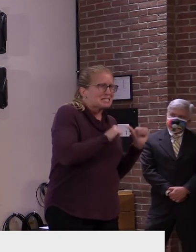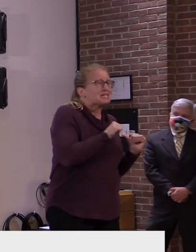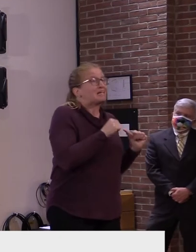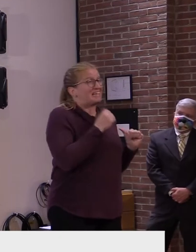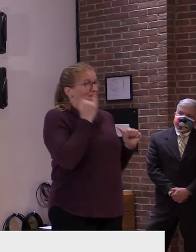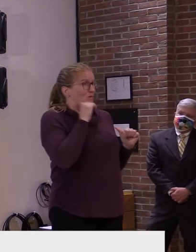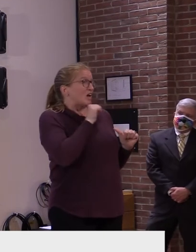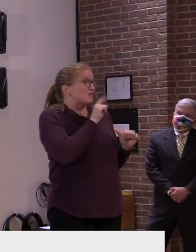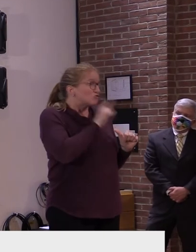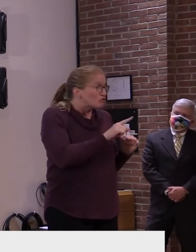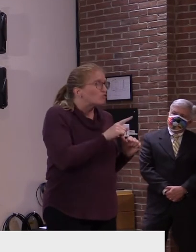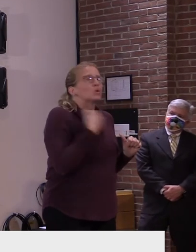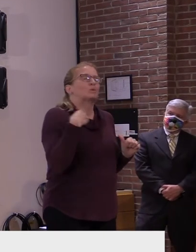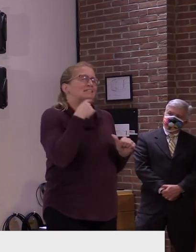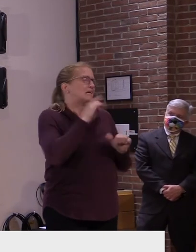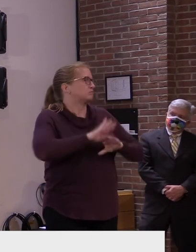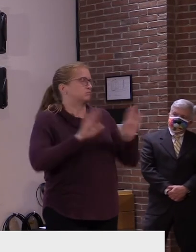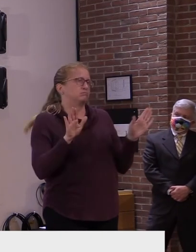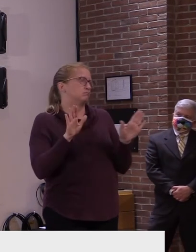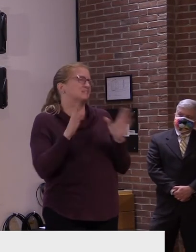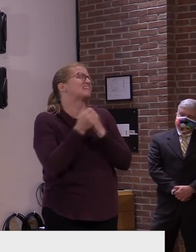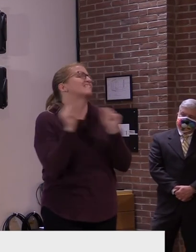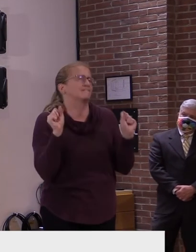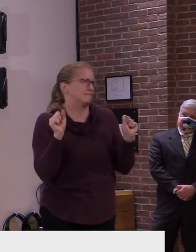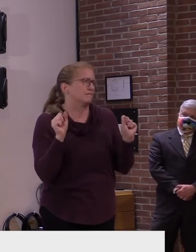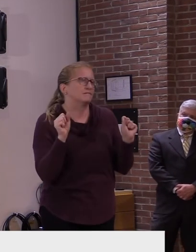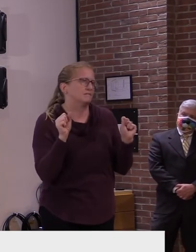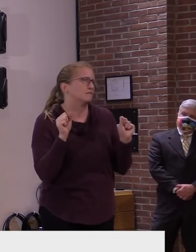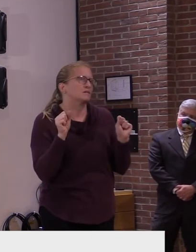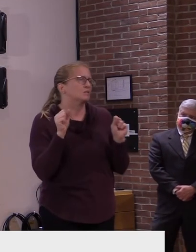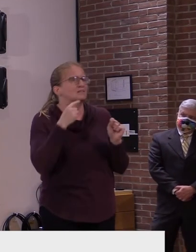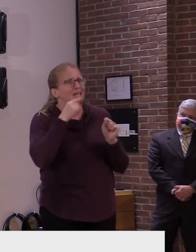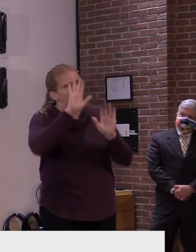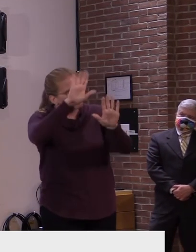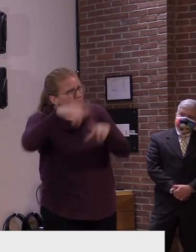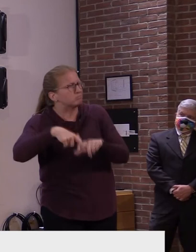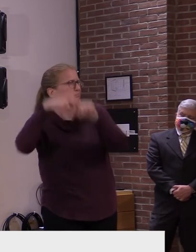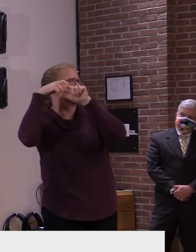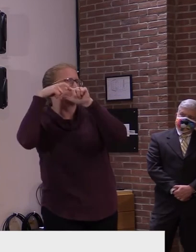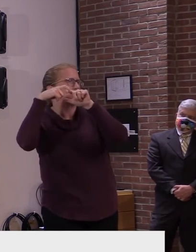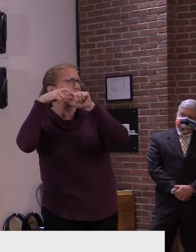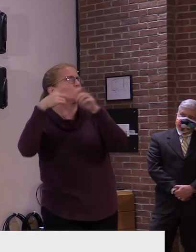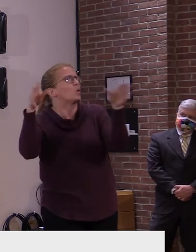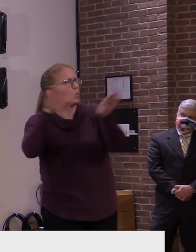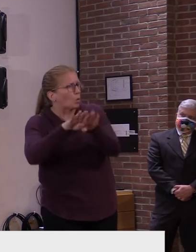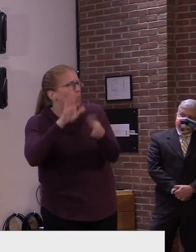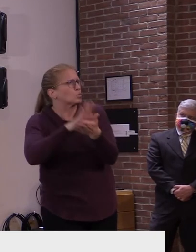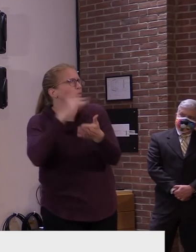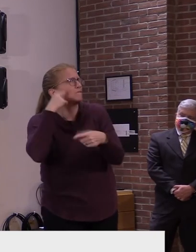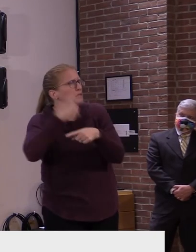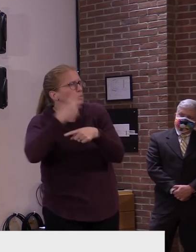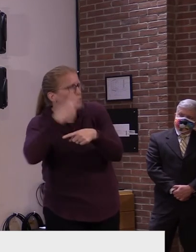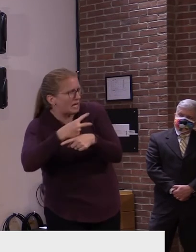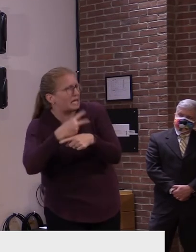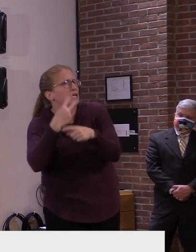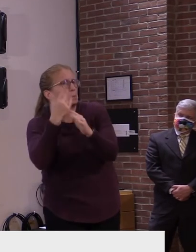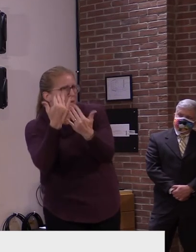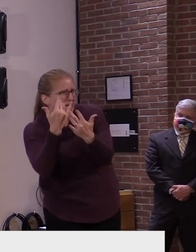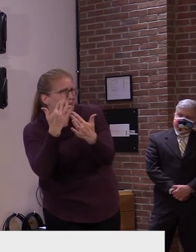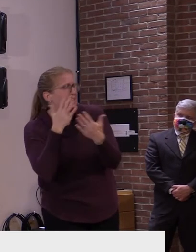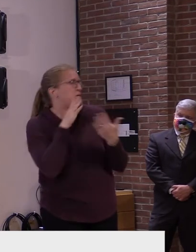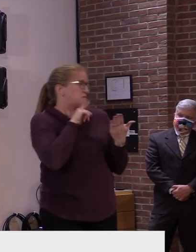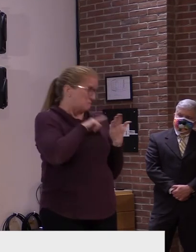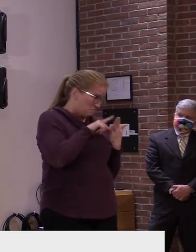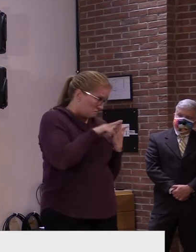businesses a pause from being open while we collect the information we need to help you make that decision and be